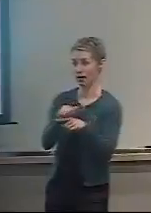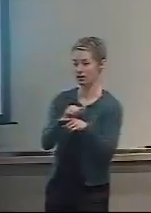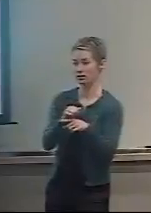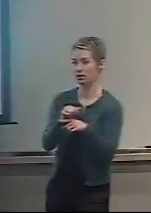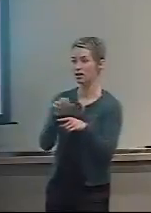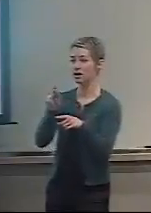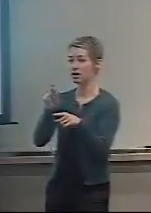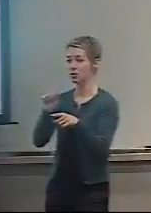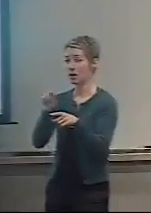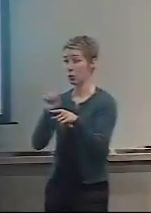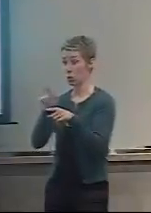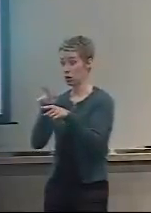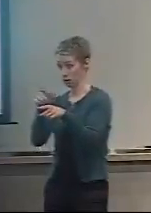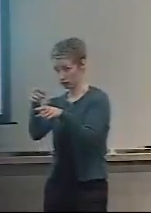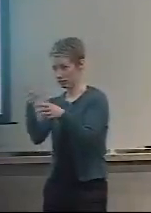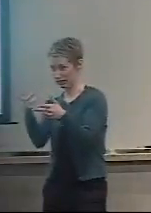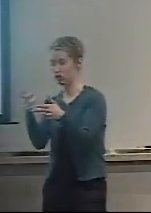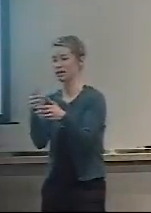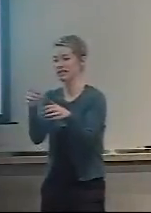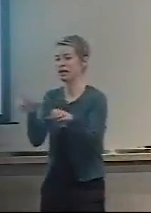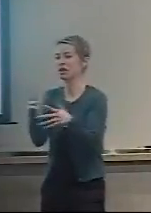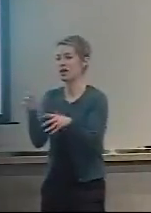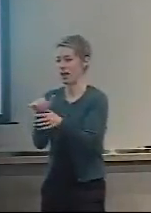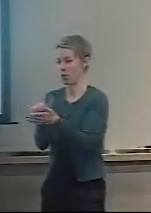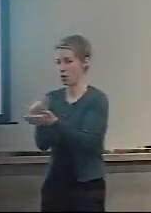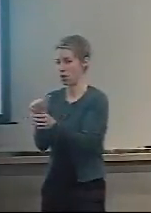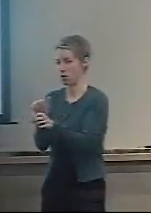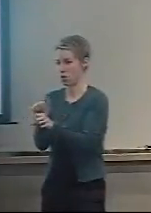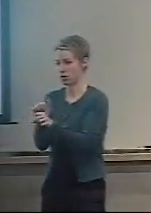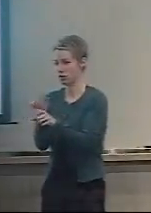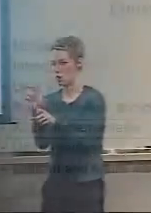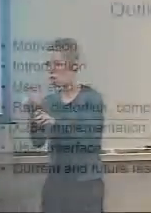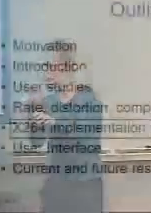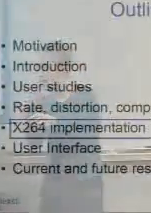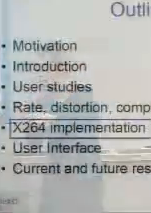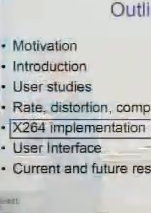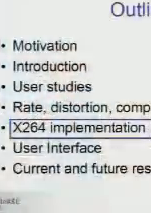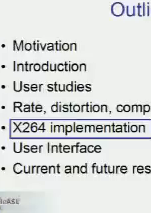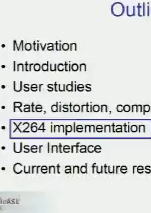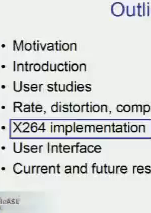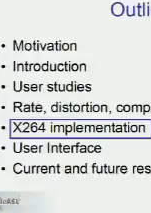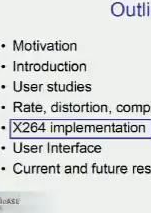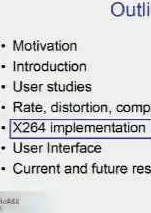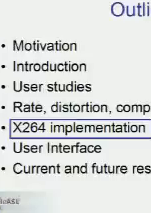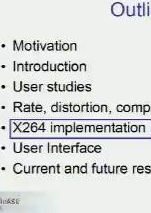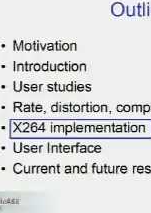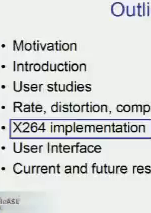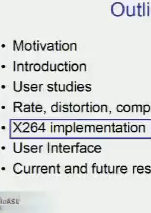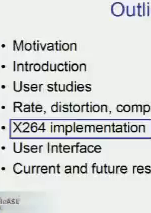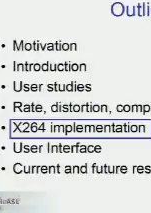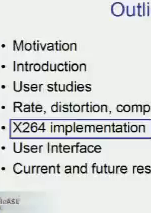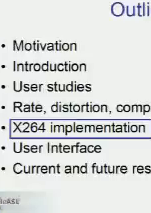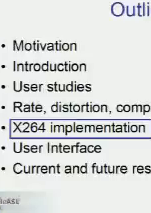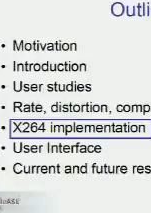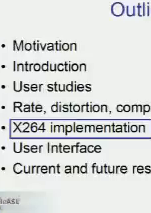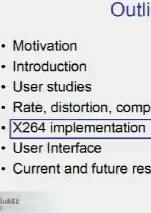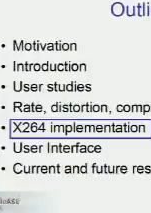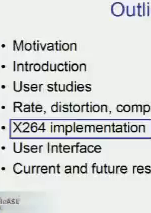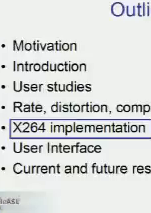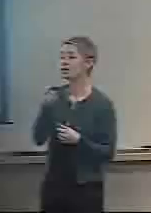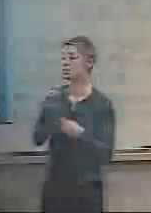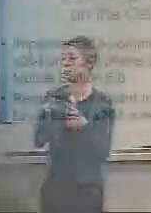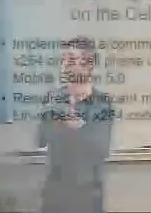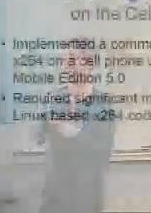a lot of this work, who's in the room. And I was just asked Rahul, are these averages here? Yeah. Now, those are averages again? So a little bit